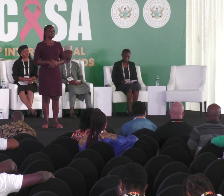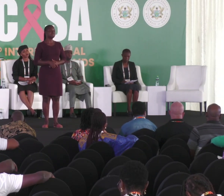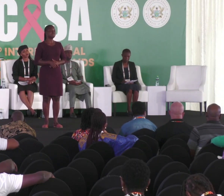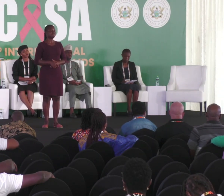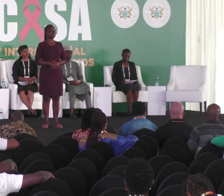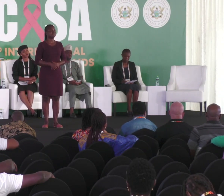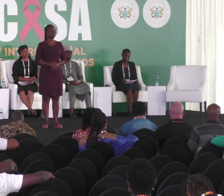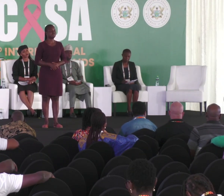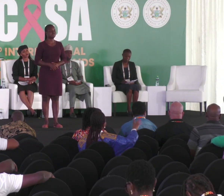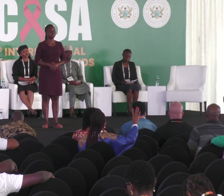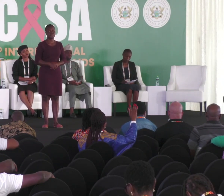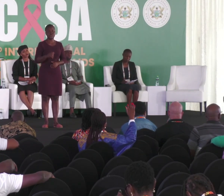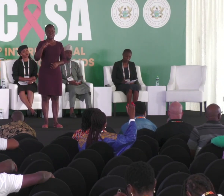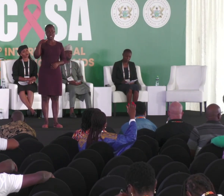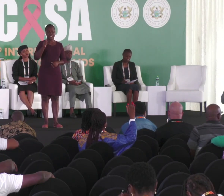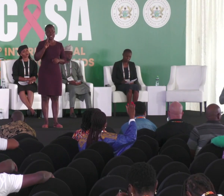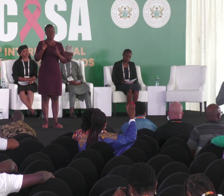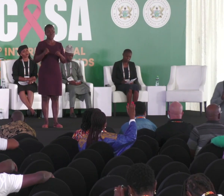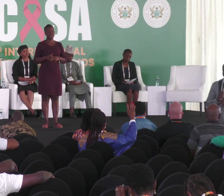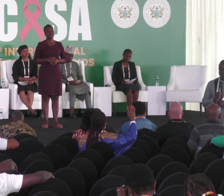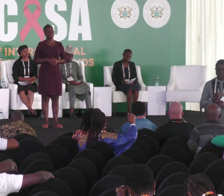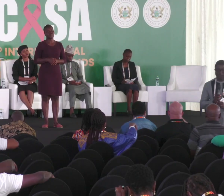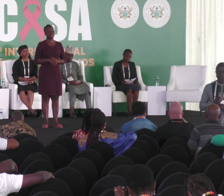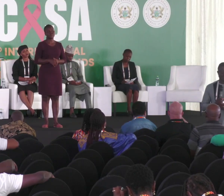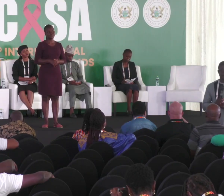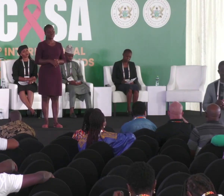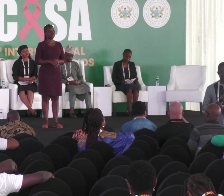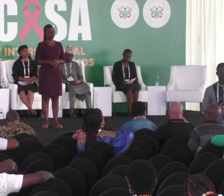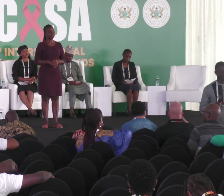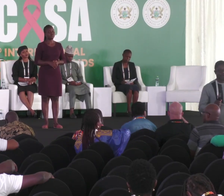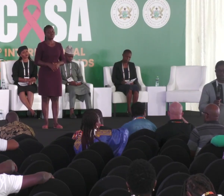Thank you. Is there any other? All right.